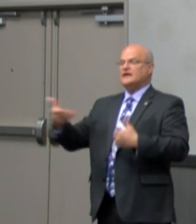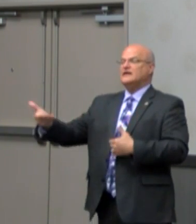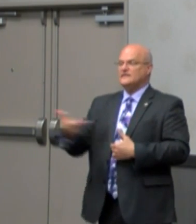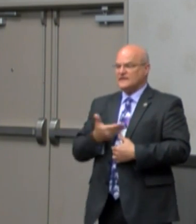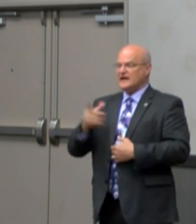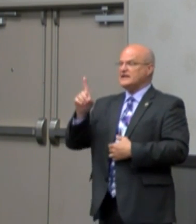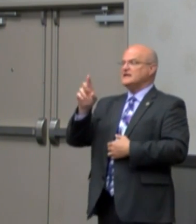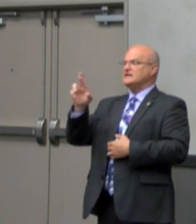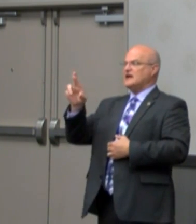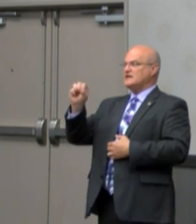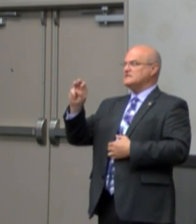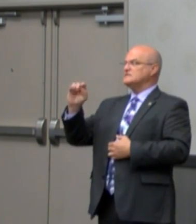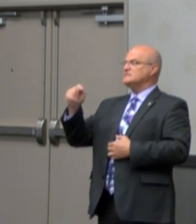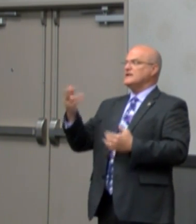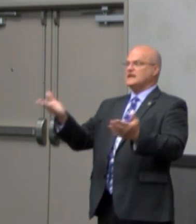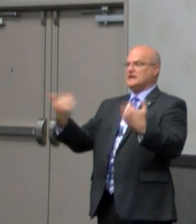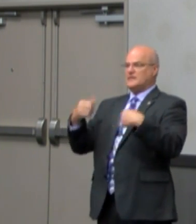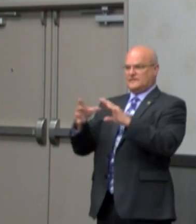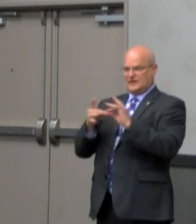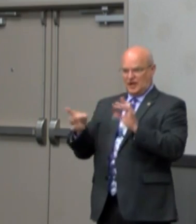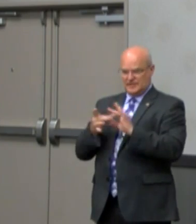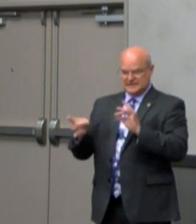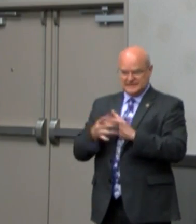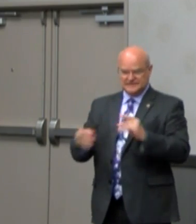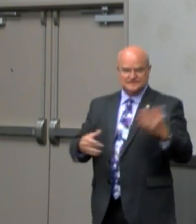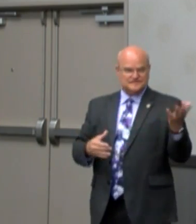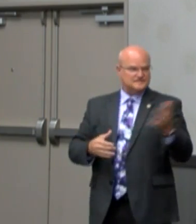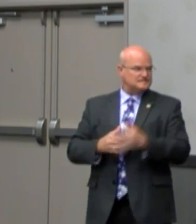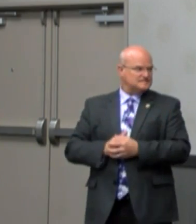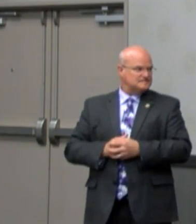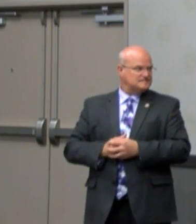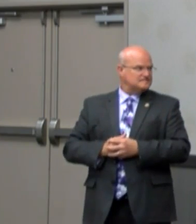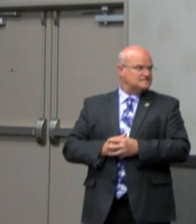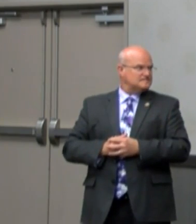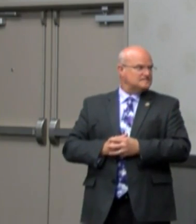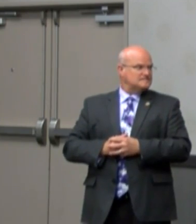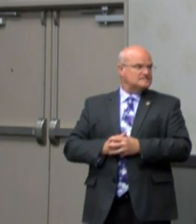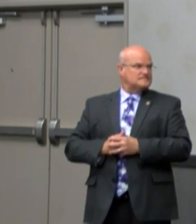invite Dr. Smith to come up for his comments.